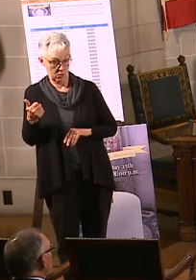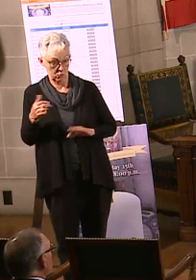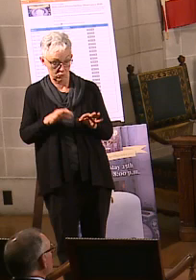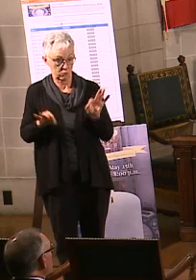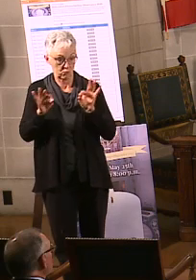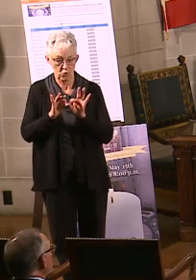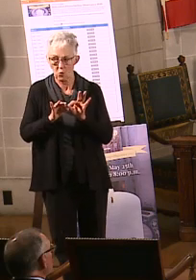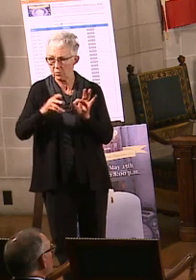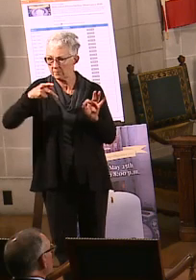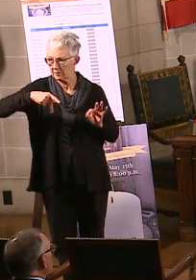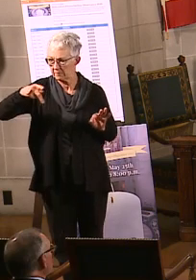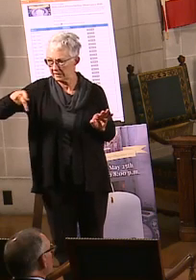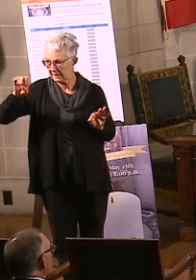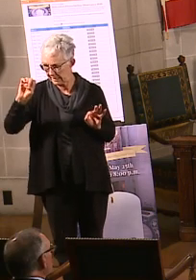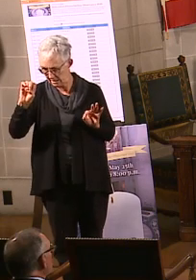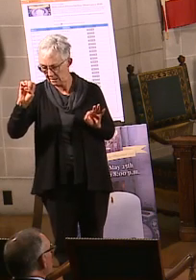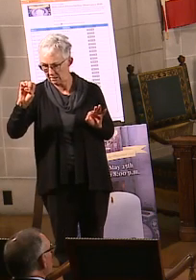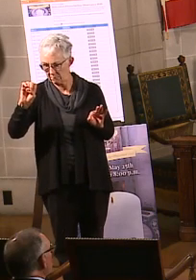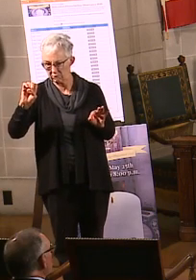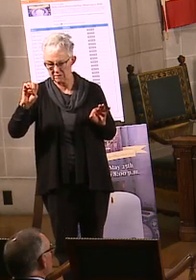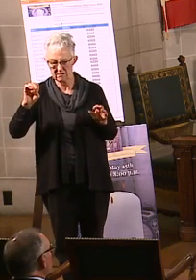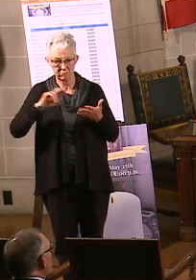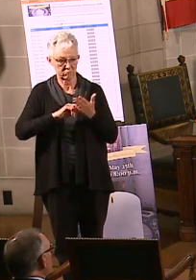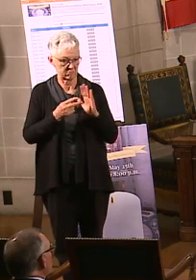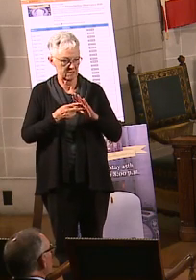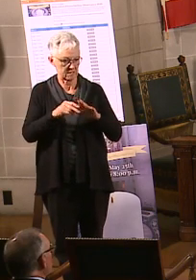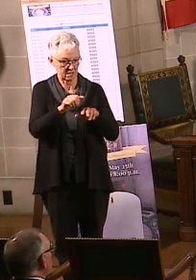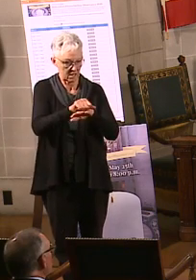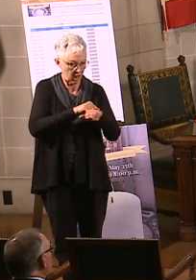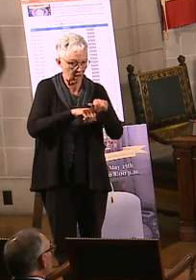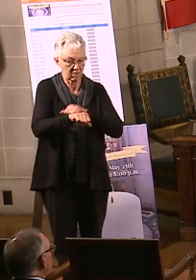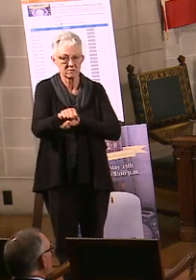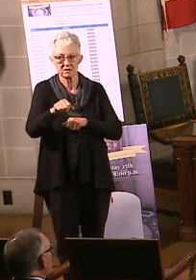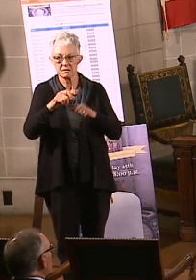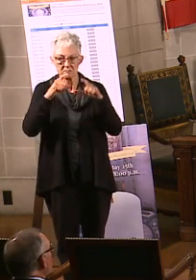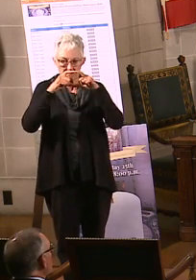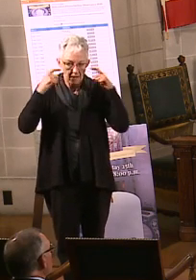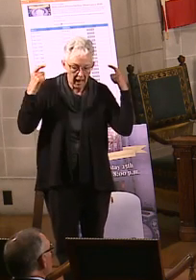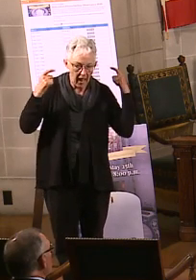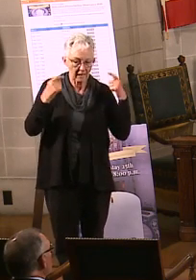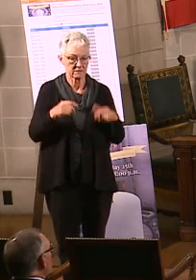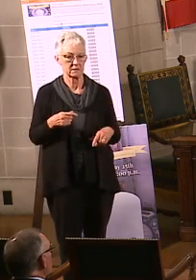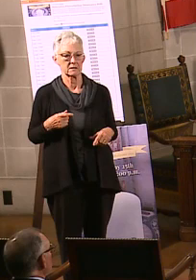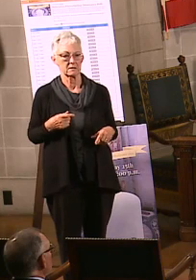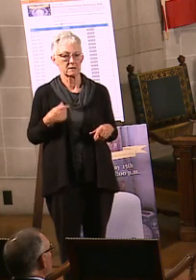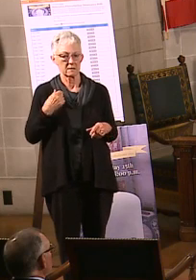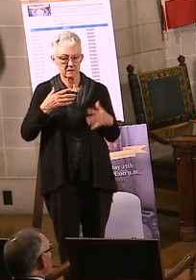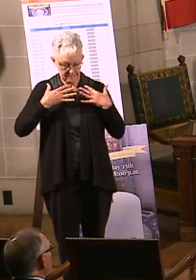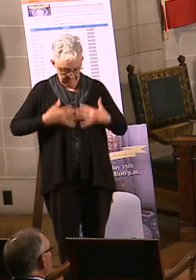is purchasing personal protective equipment. We've talked about how much we've purchased and how much we've distributed. Again, we get